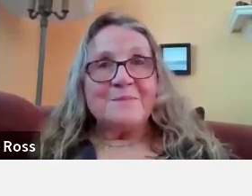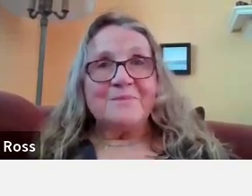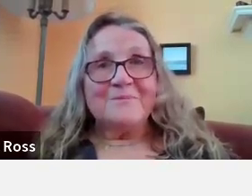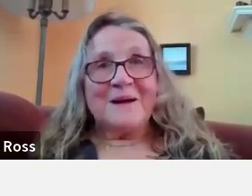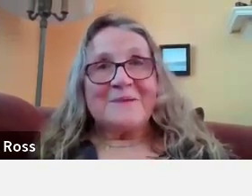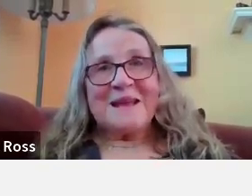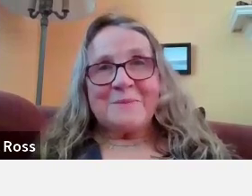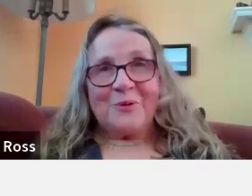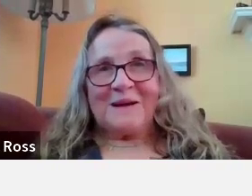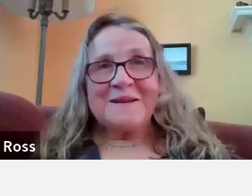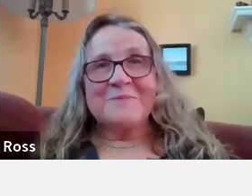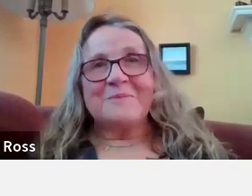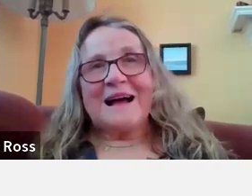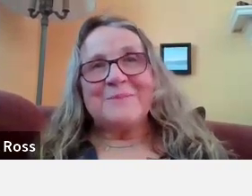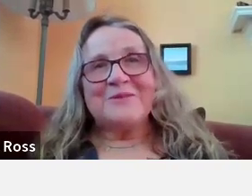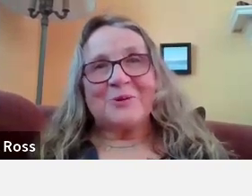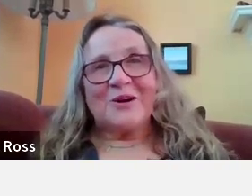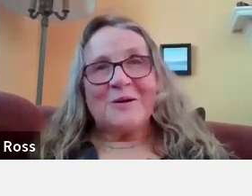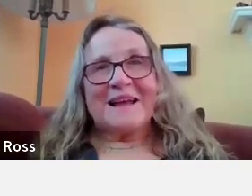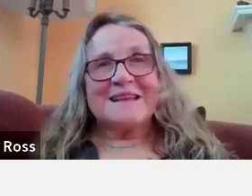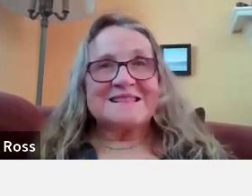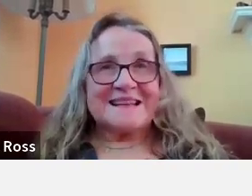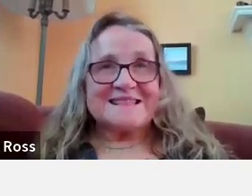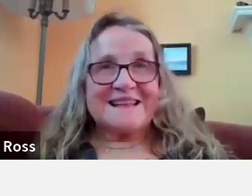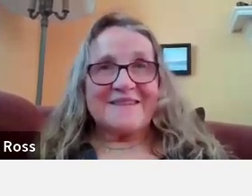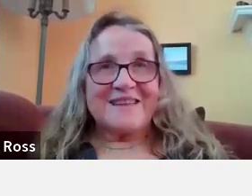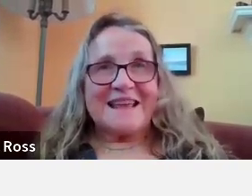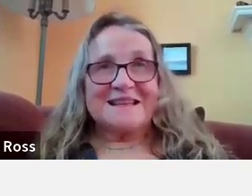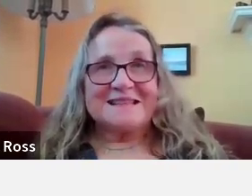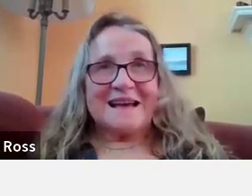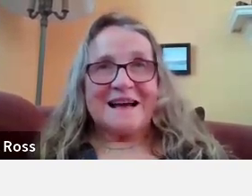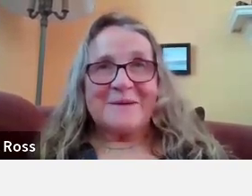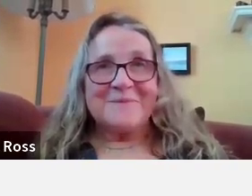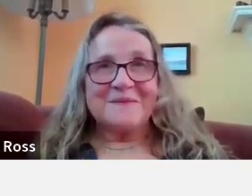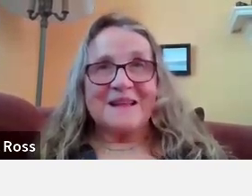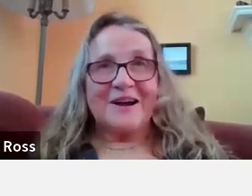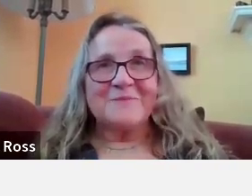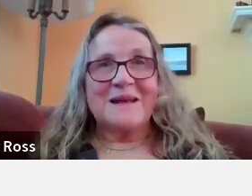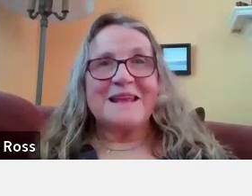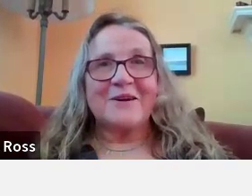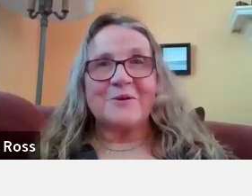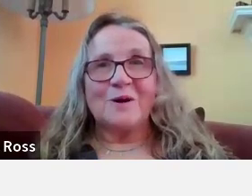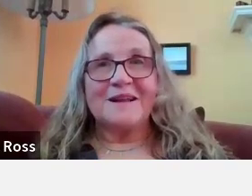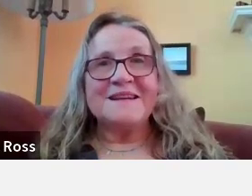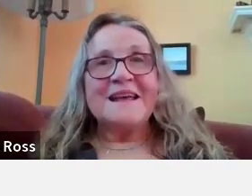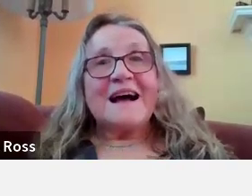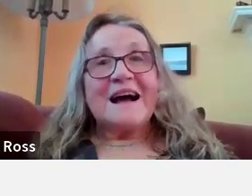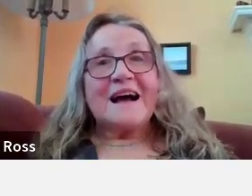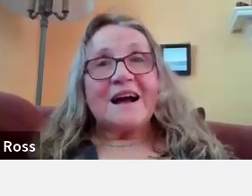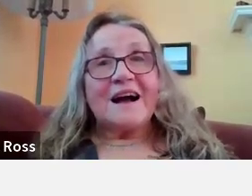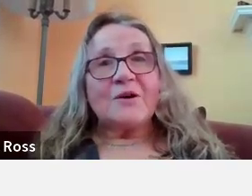My main point before all my insights that I've gained, many hard